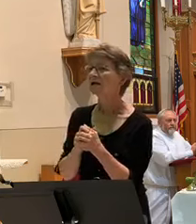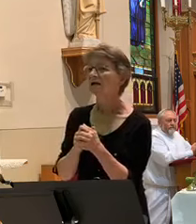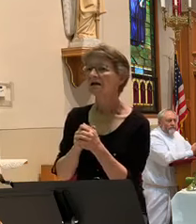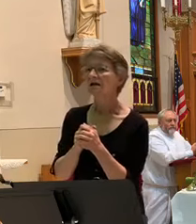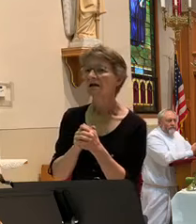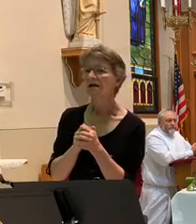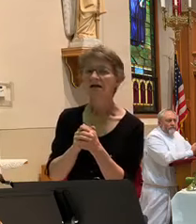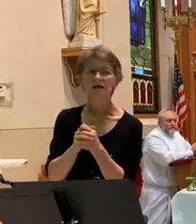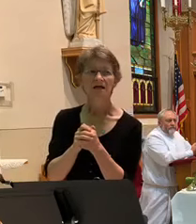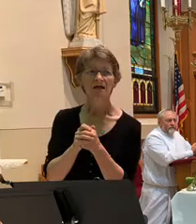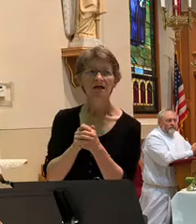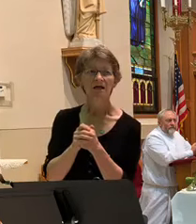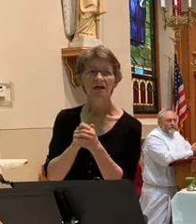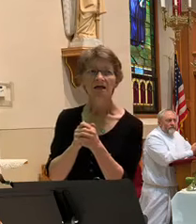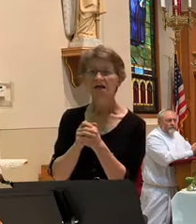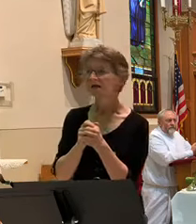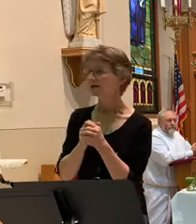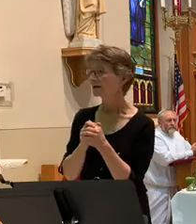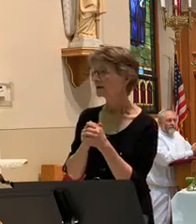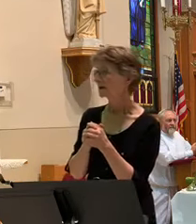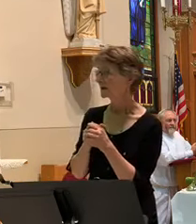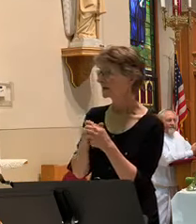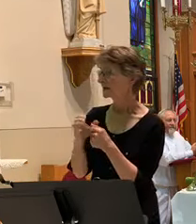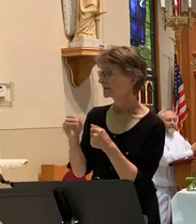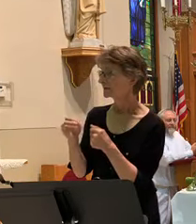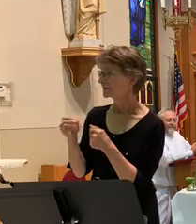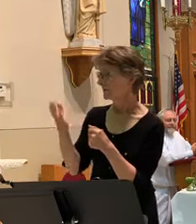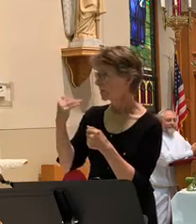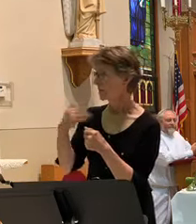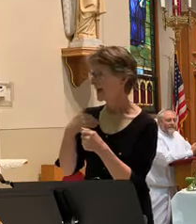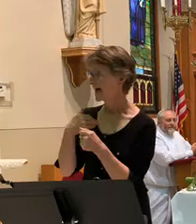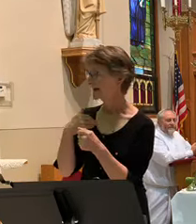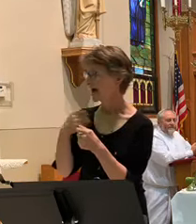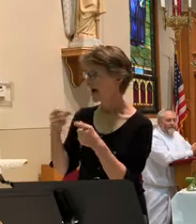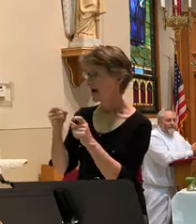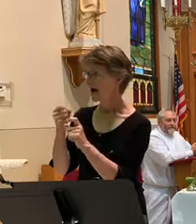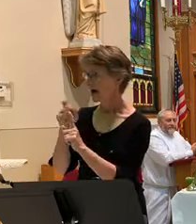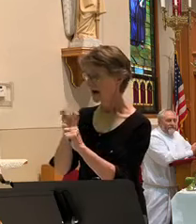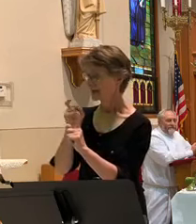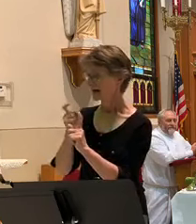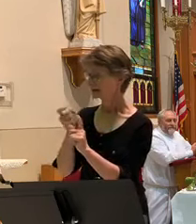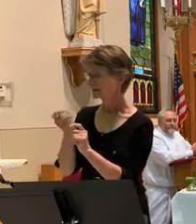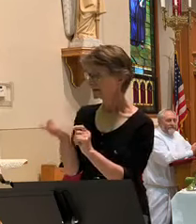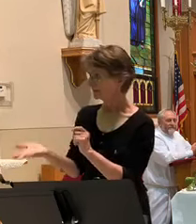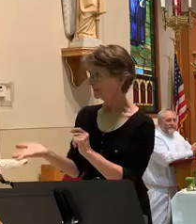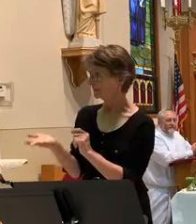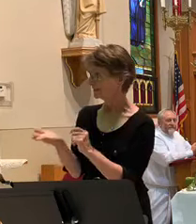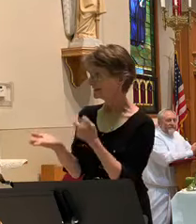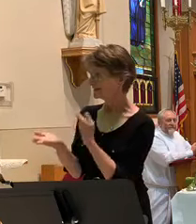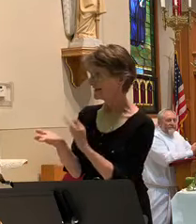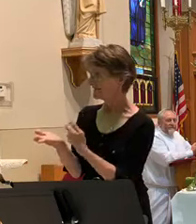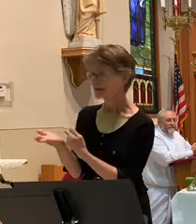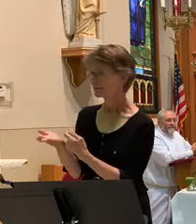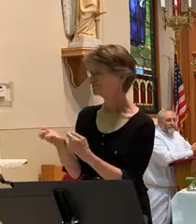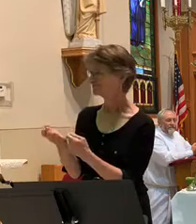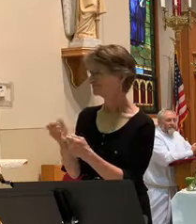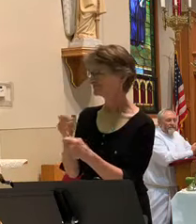Our automatic pumps have been problematic, so we have good old-fashioned hand pumps.